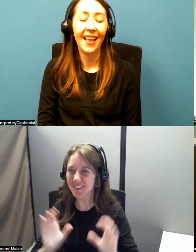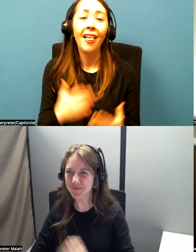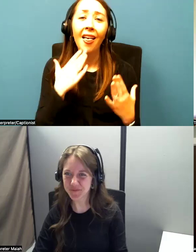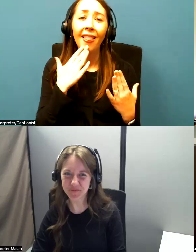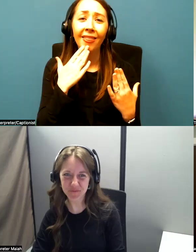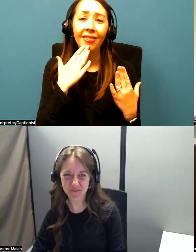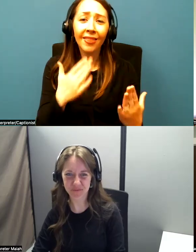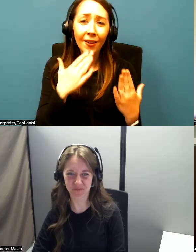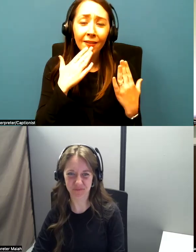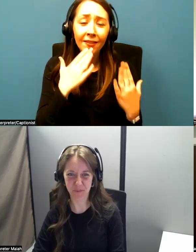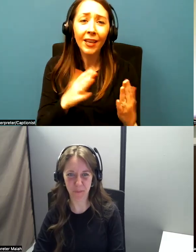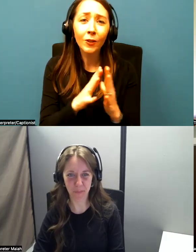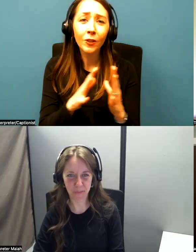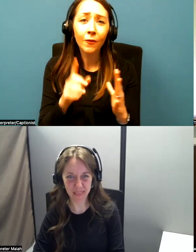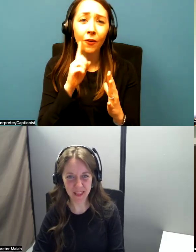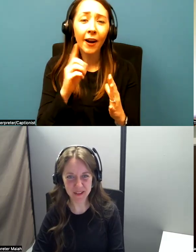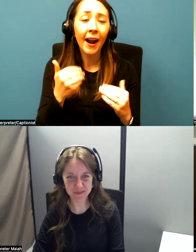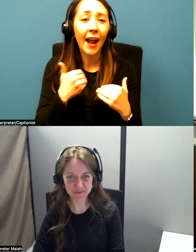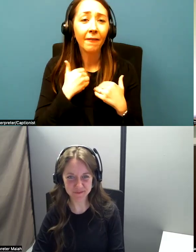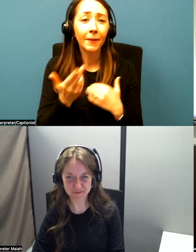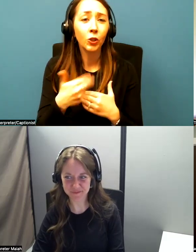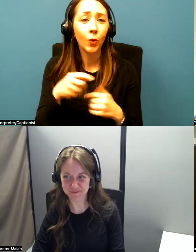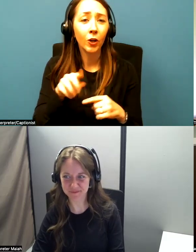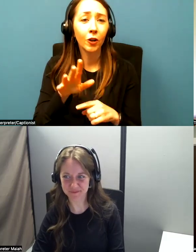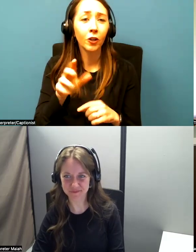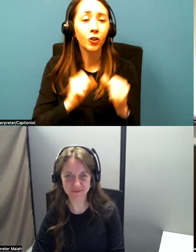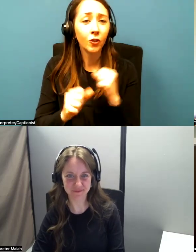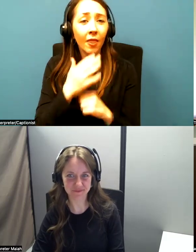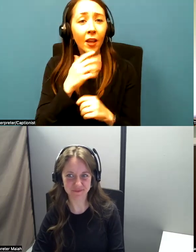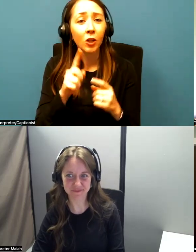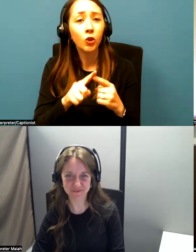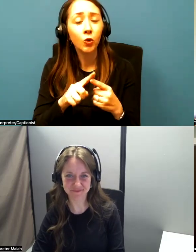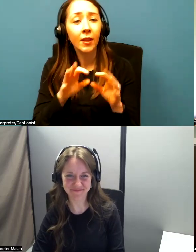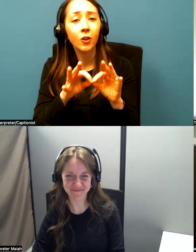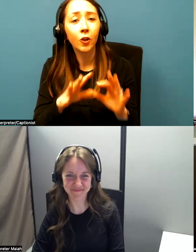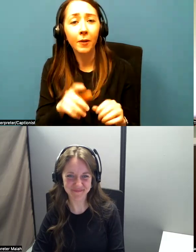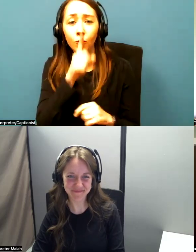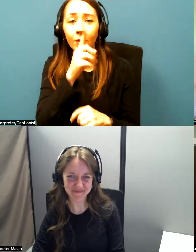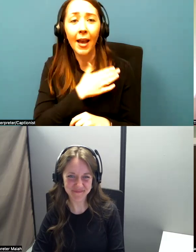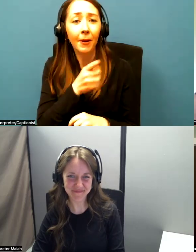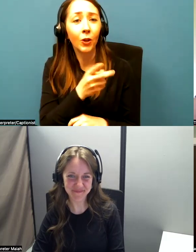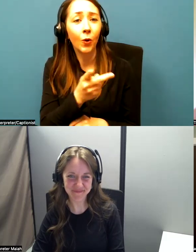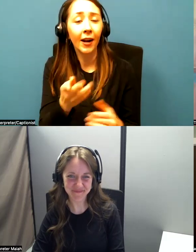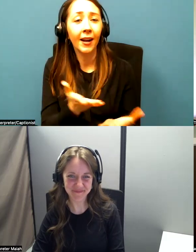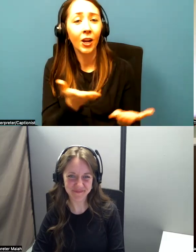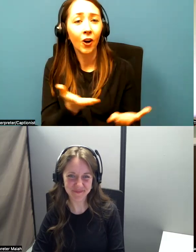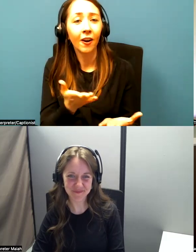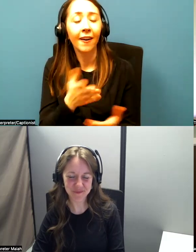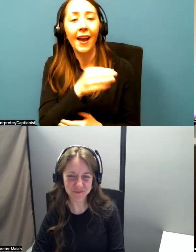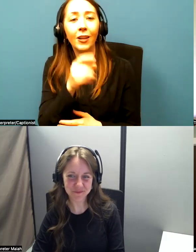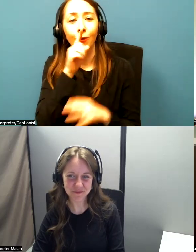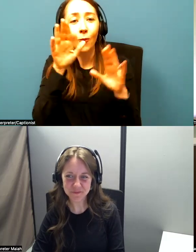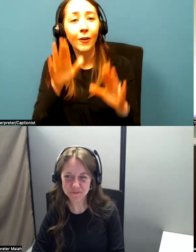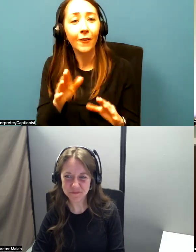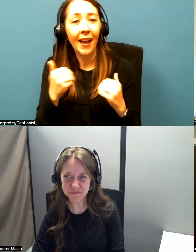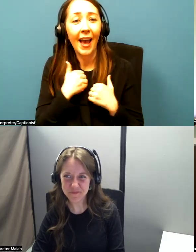Thank you. And thank you so much for having me on the show. And thank you to the interpreters. I'm really happy you are here. And it was so wonderful